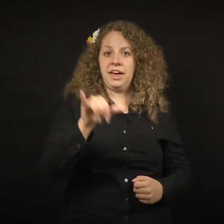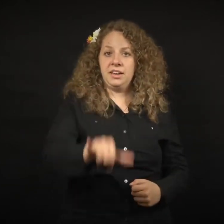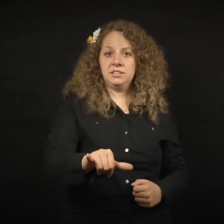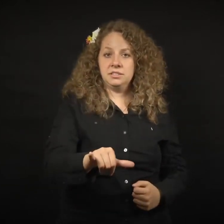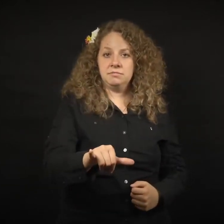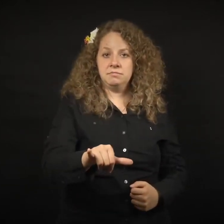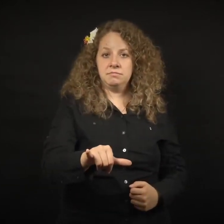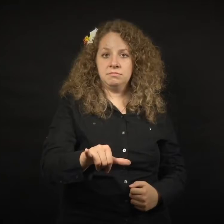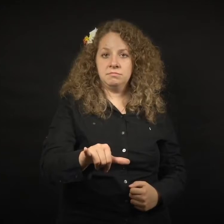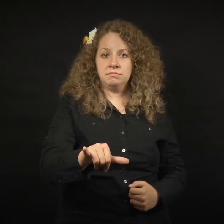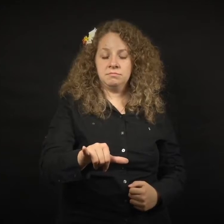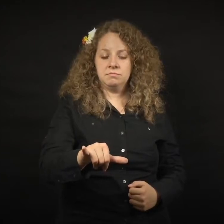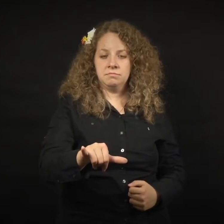That.